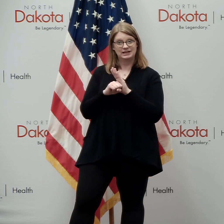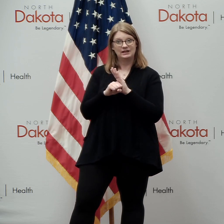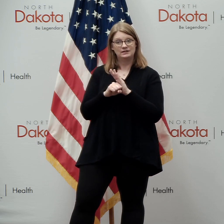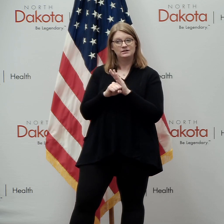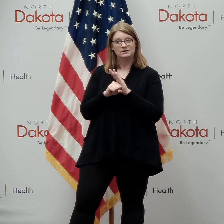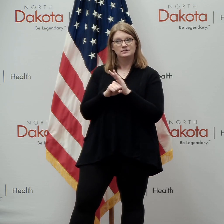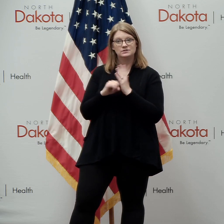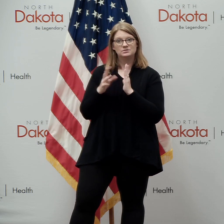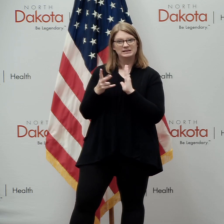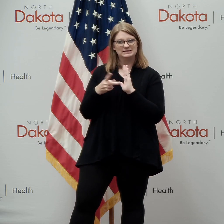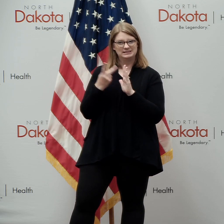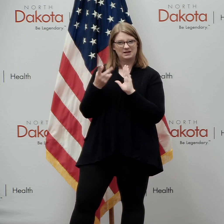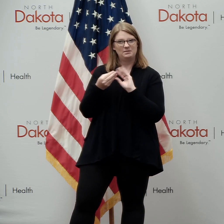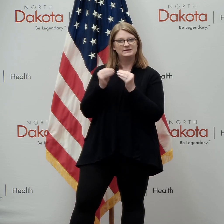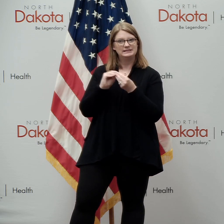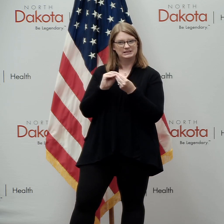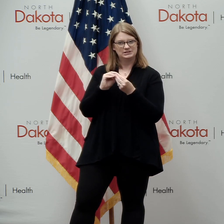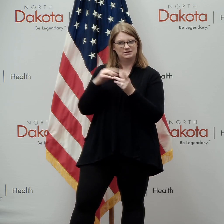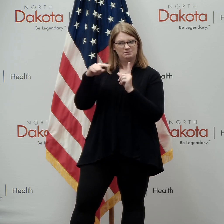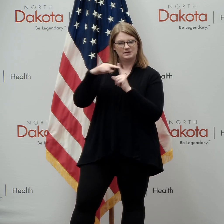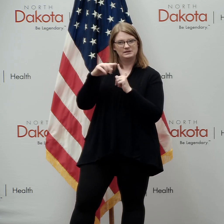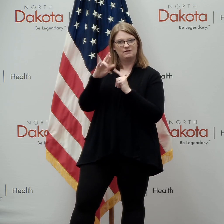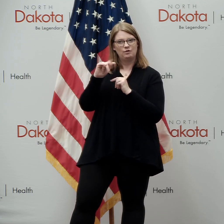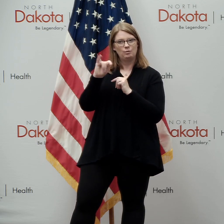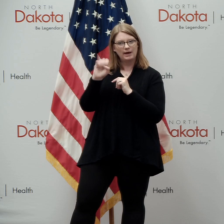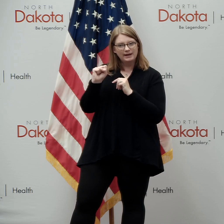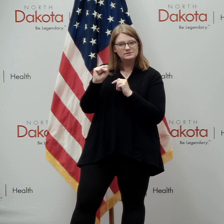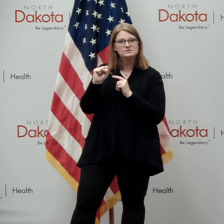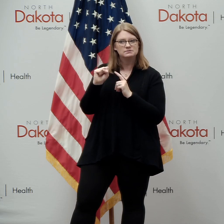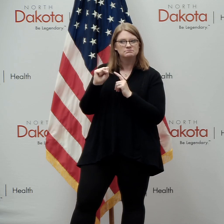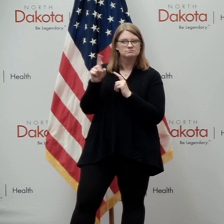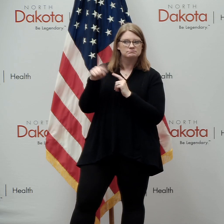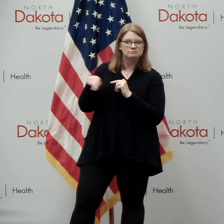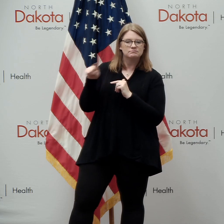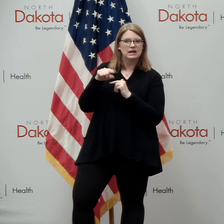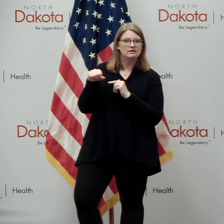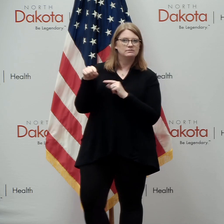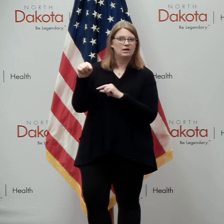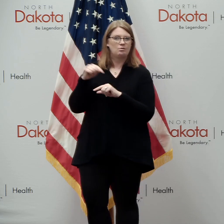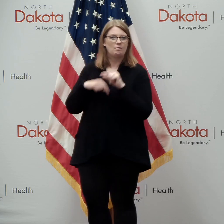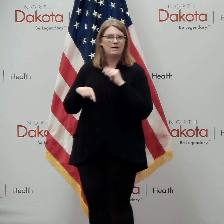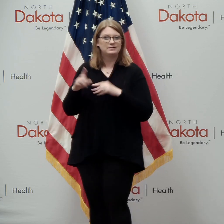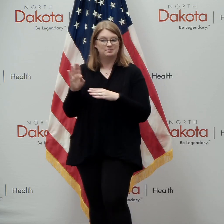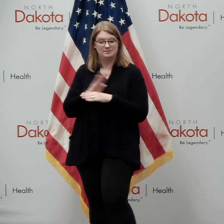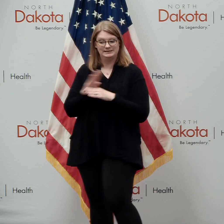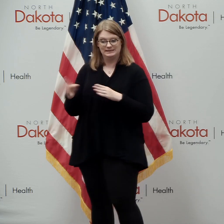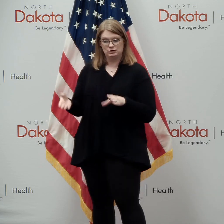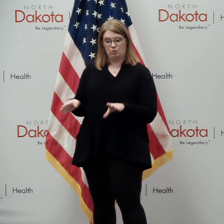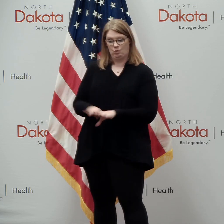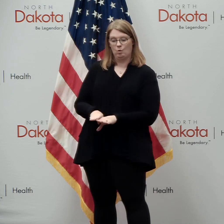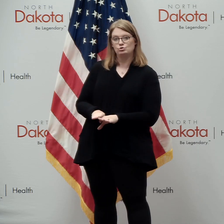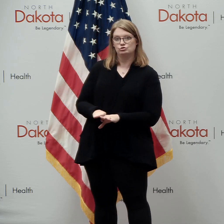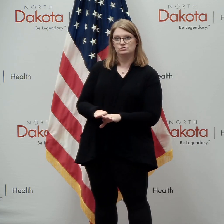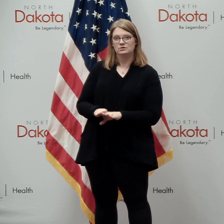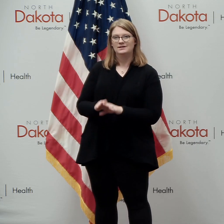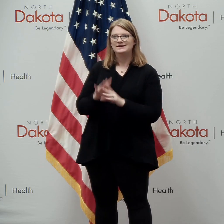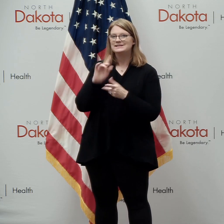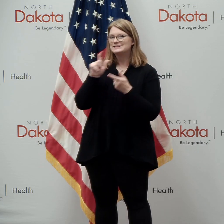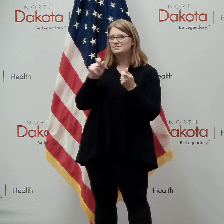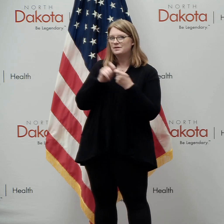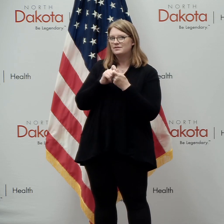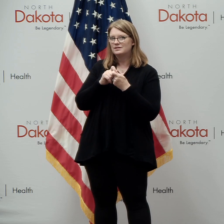double-digit positivity rates, that's when they've had to go back to business closures, particularly those that have got high